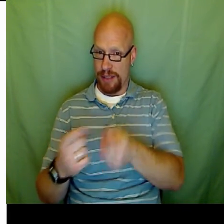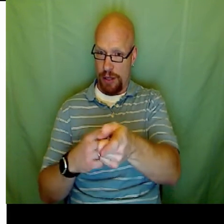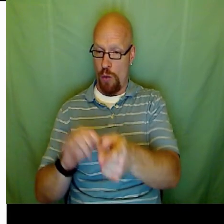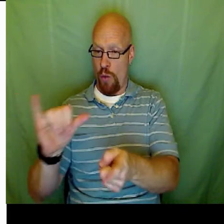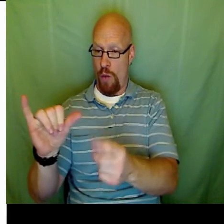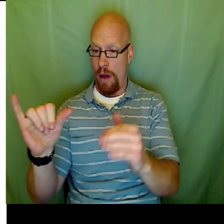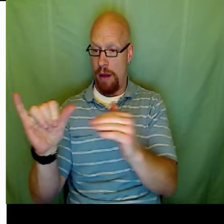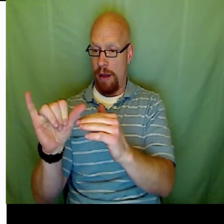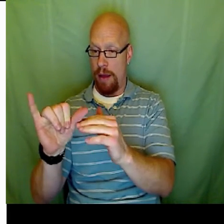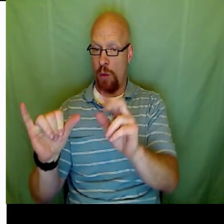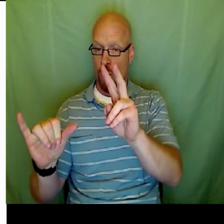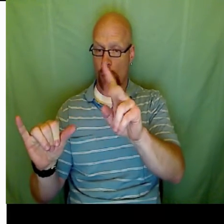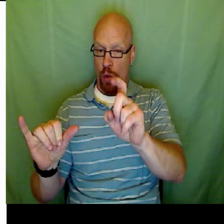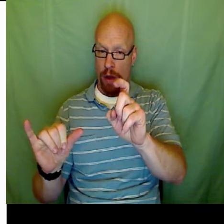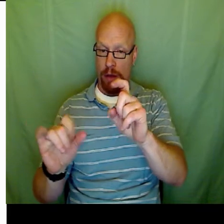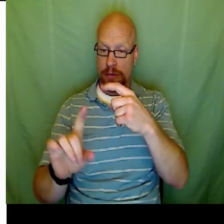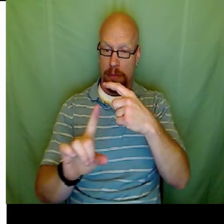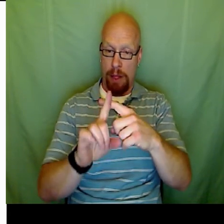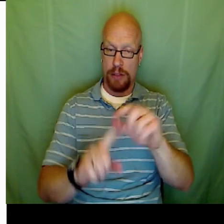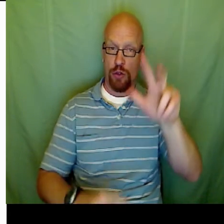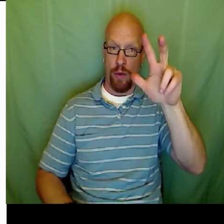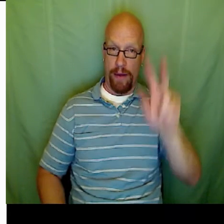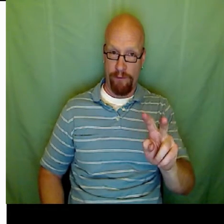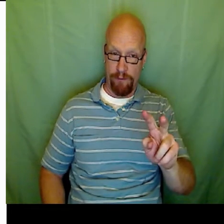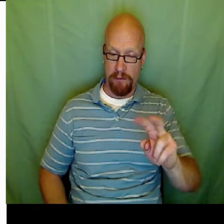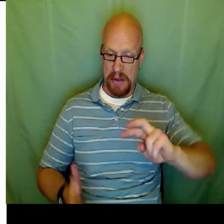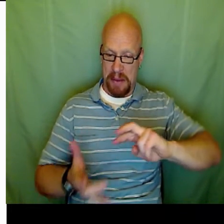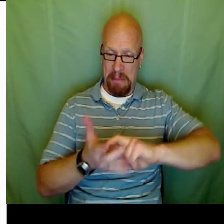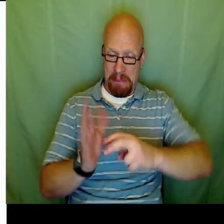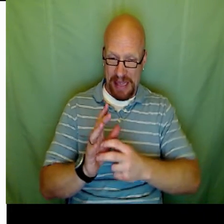equivalent, so I can do that.